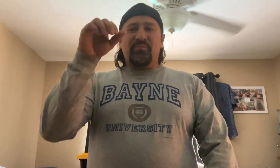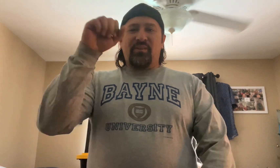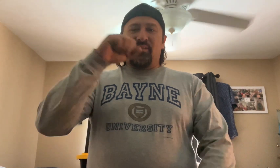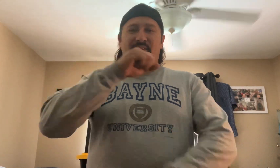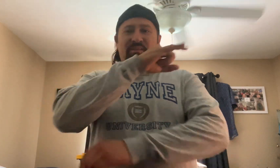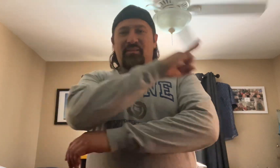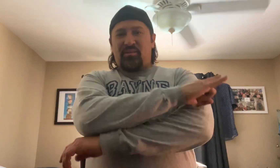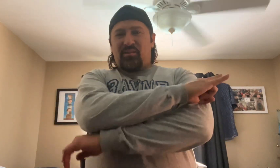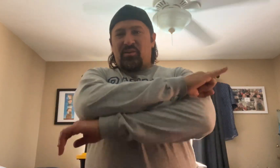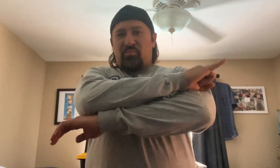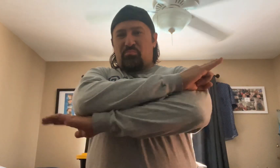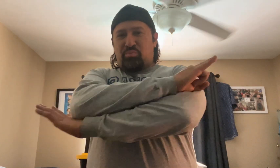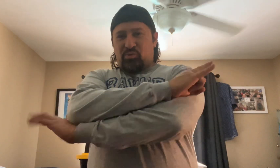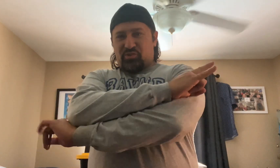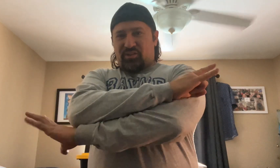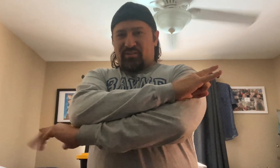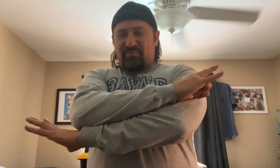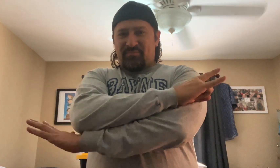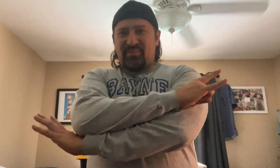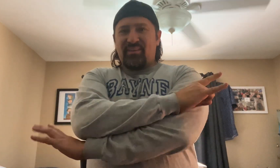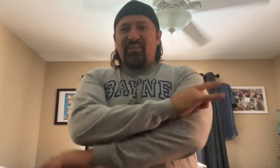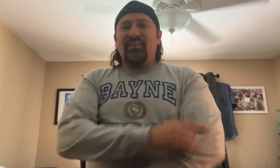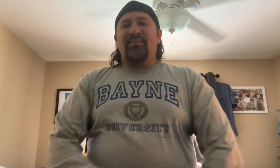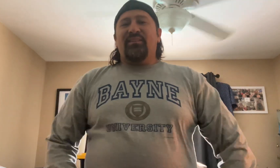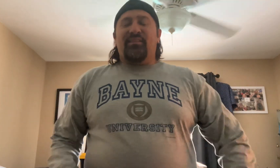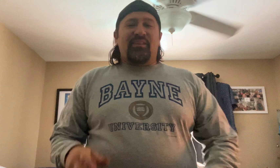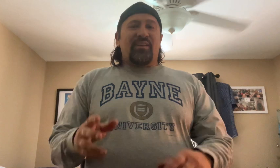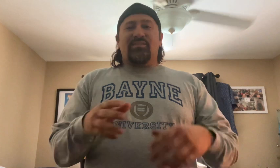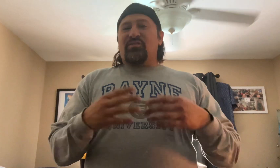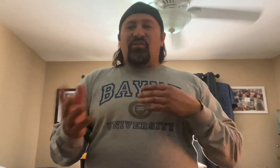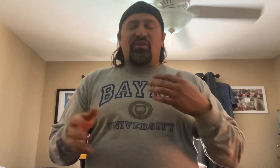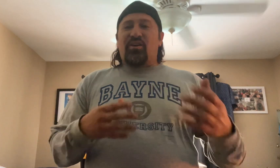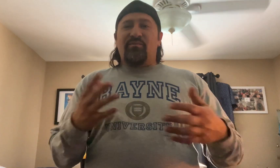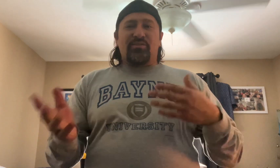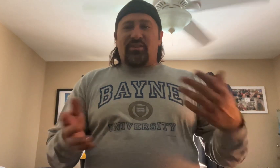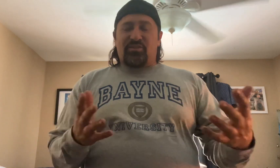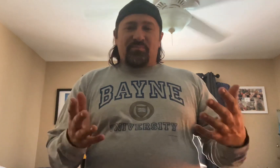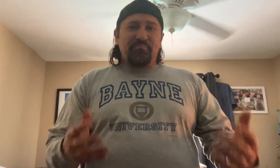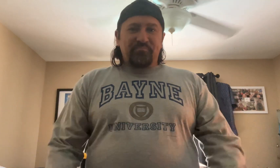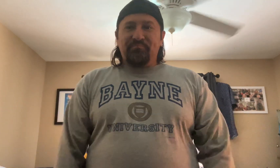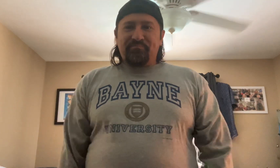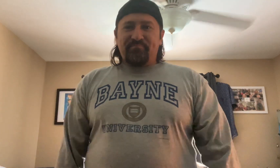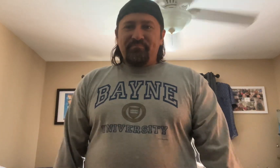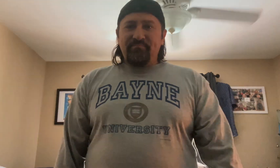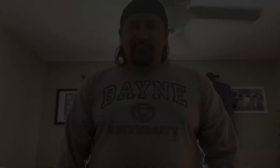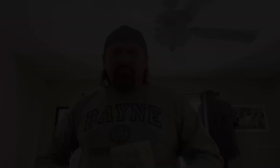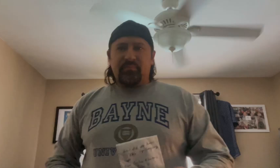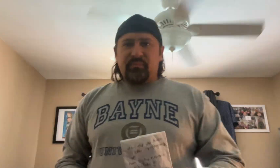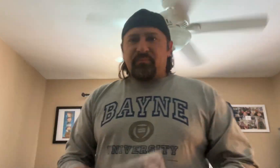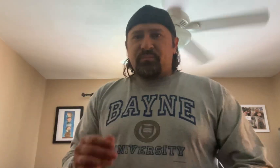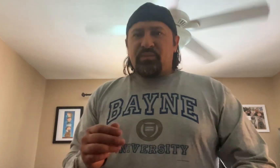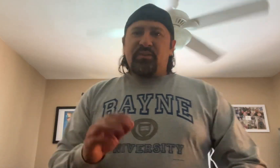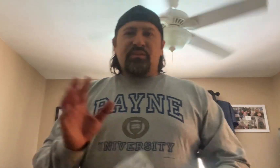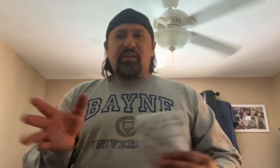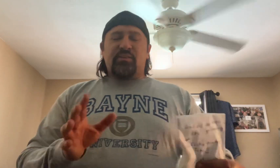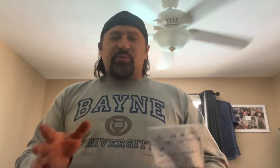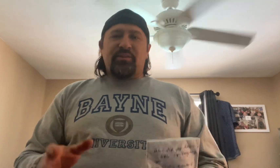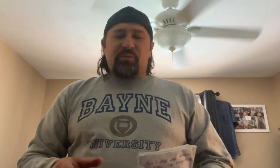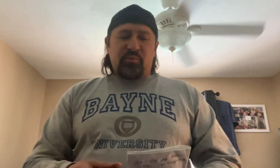and then bullshit. And then that started our conversation. She didn't exactly write down the words.